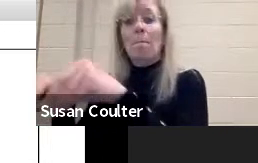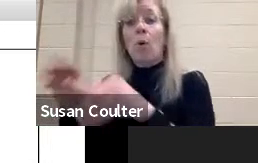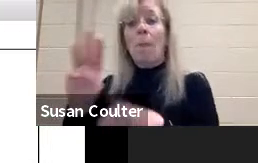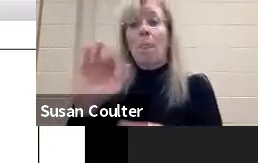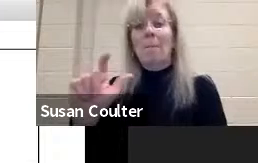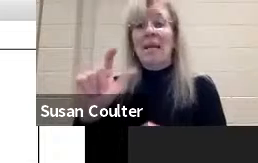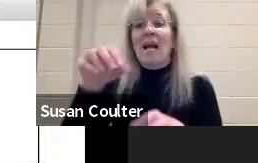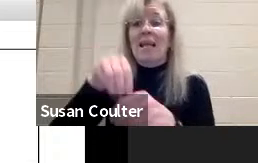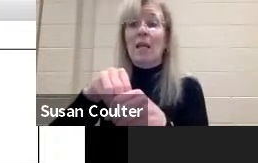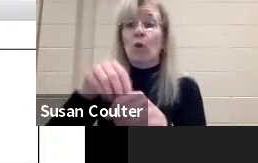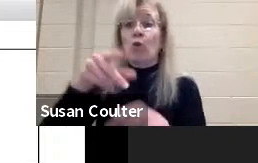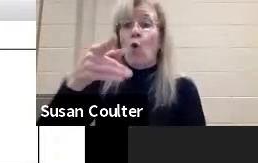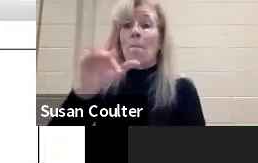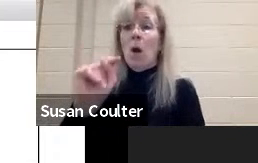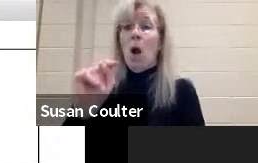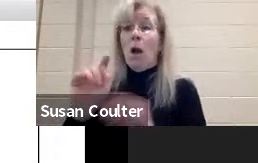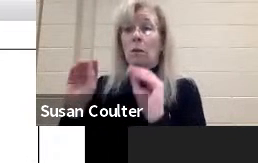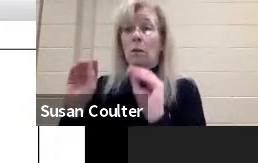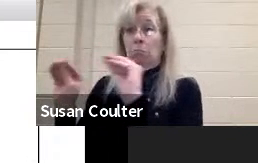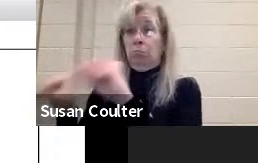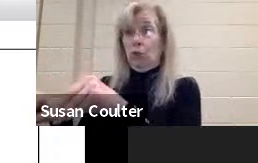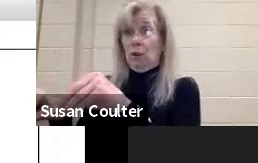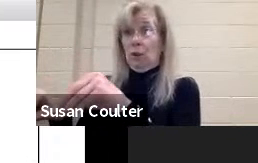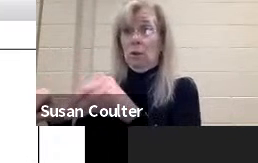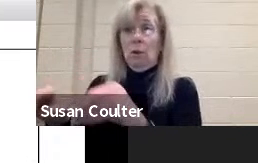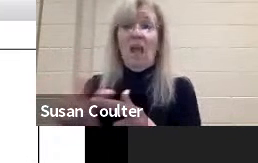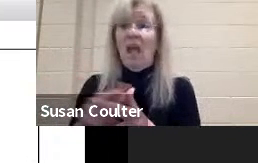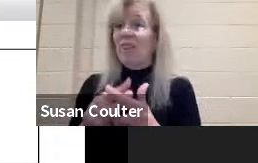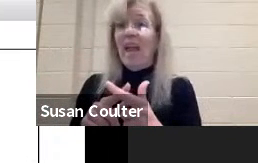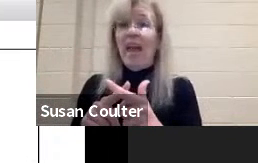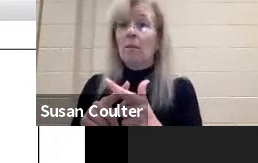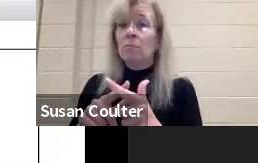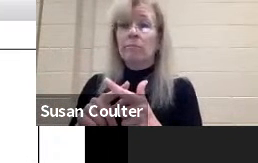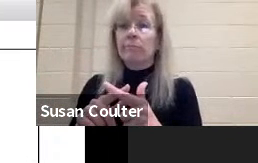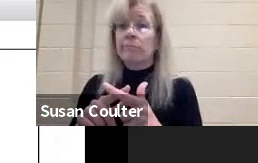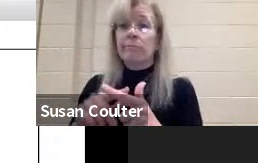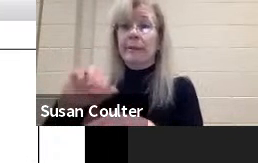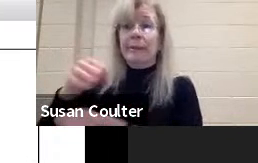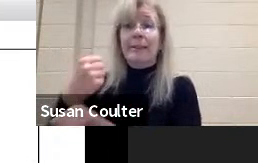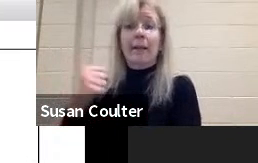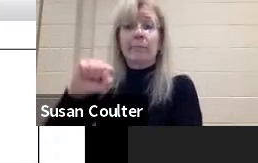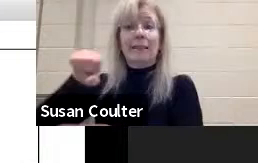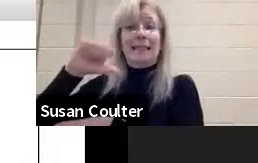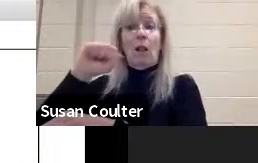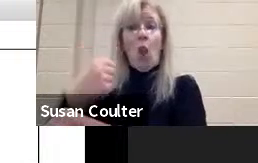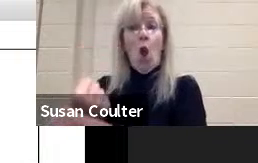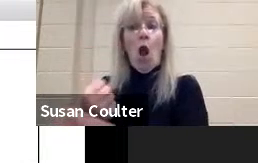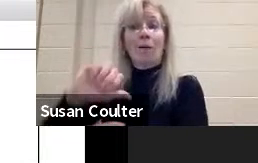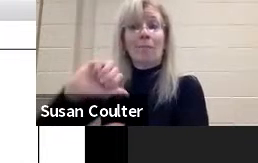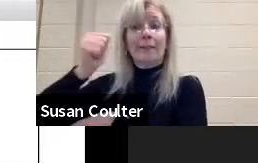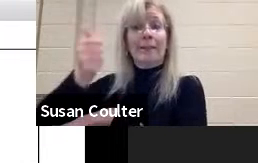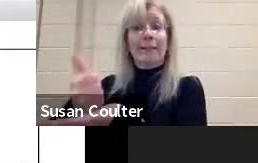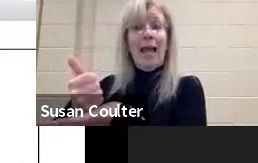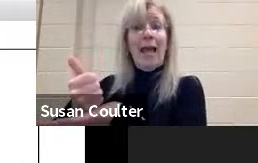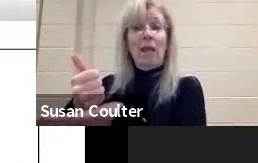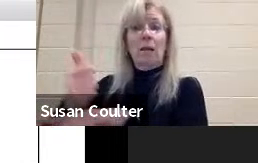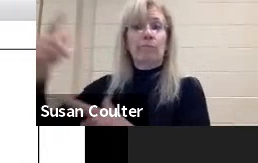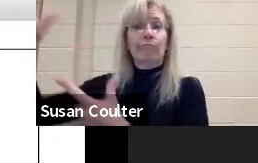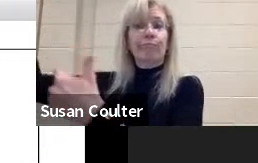You can put the meat in your pot, and then set.